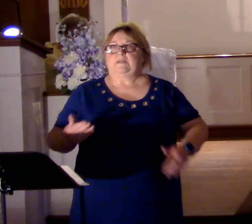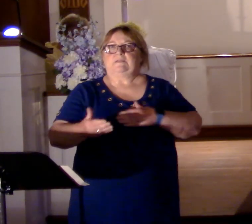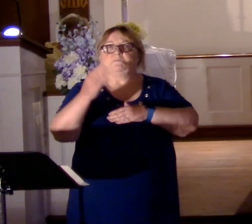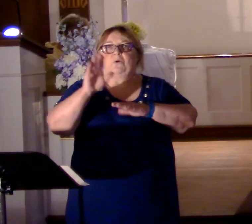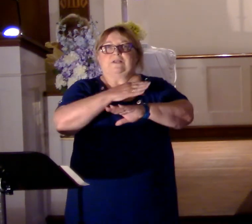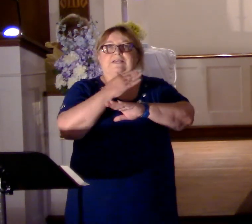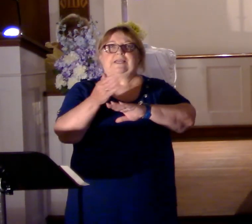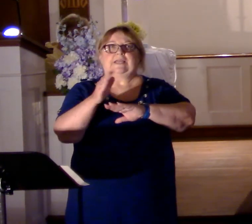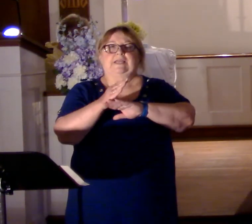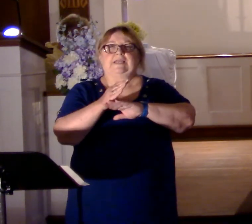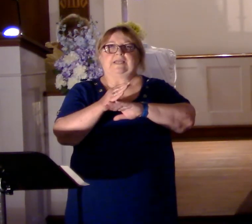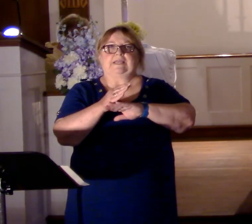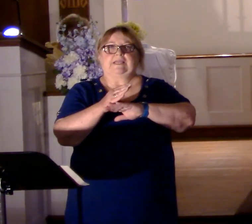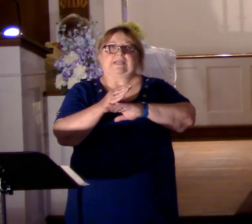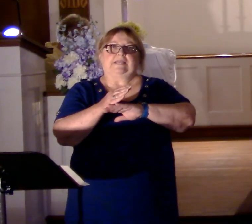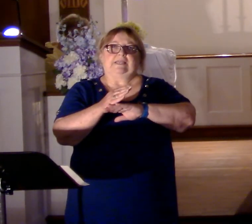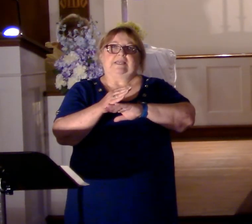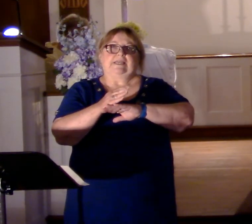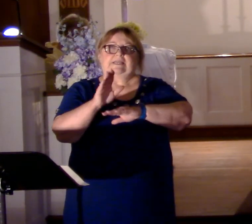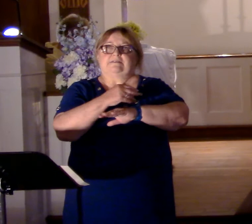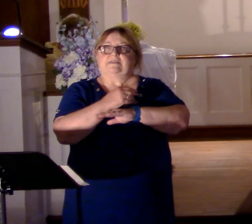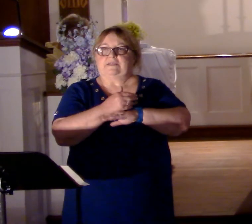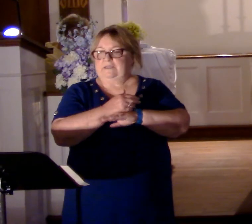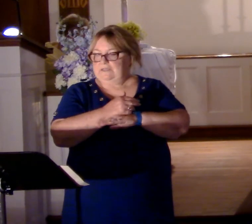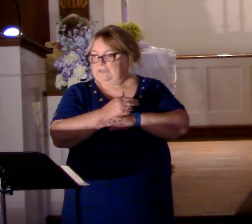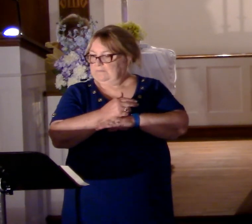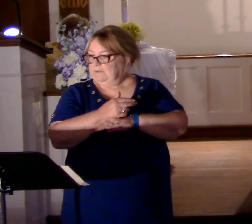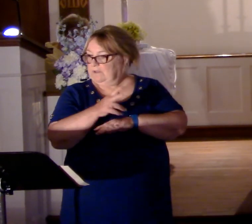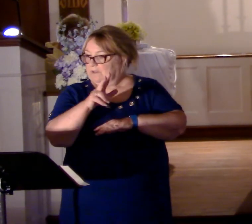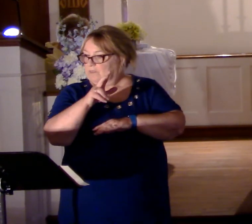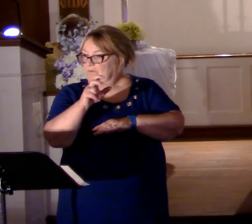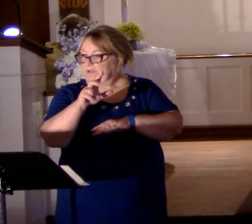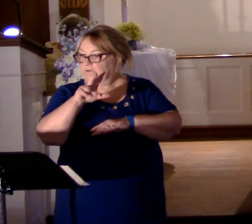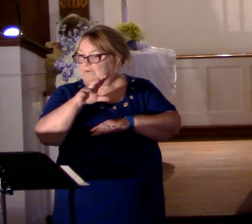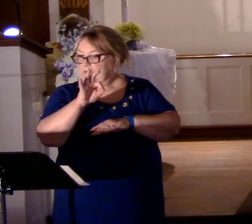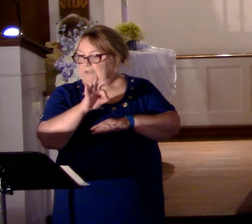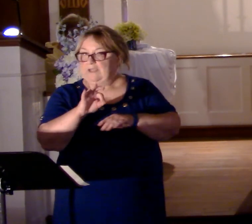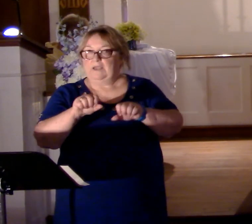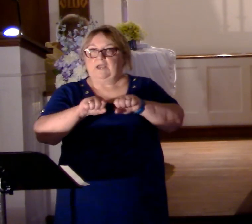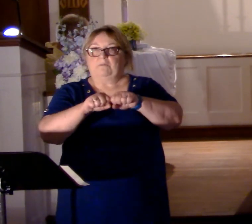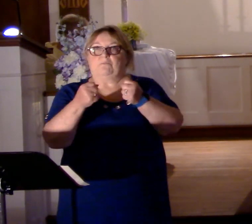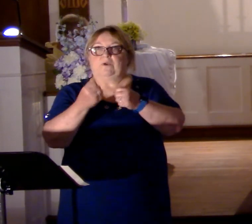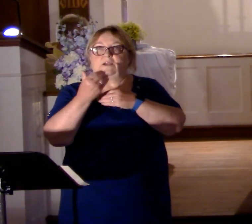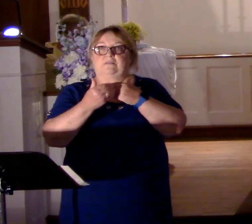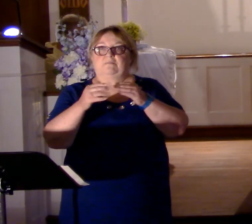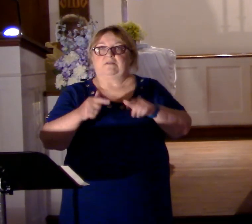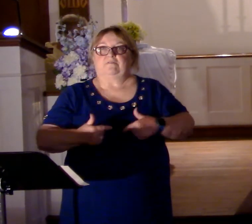is hymn number 329, Break Thou the Bread of Life.